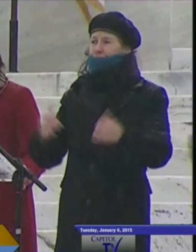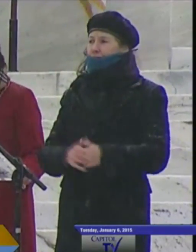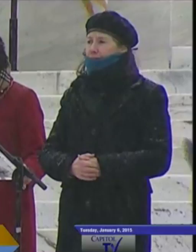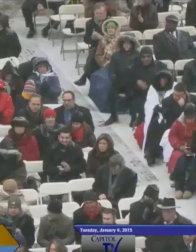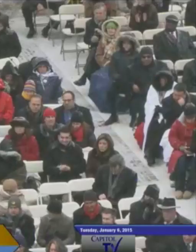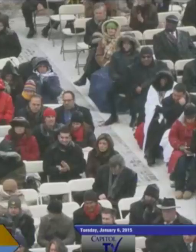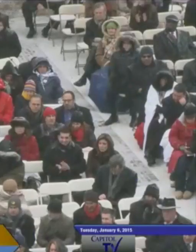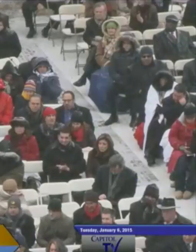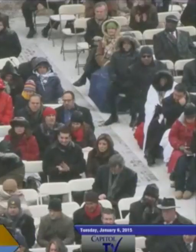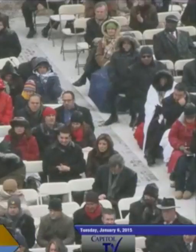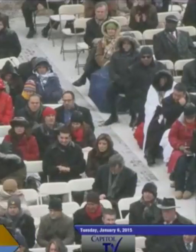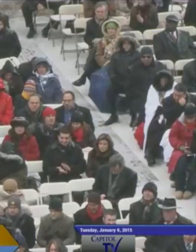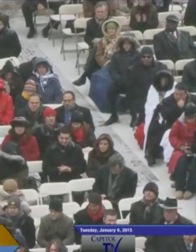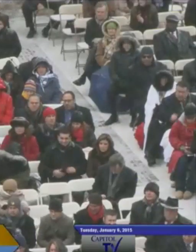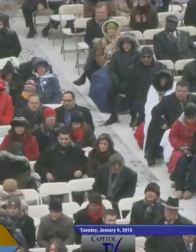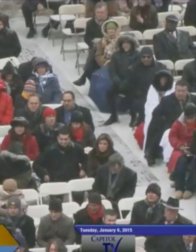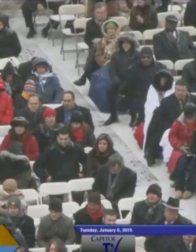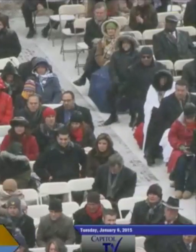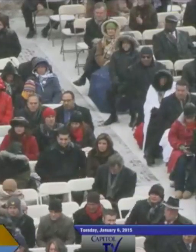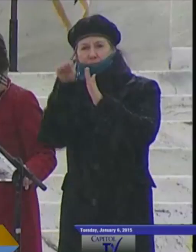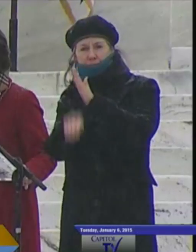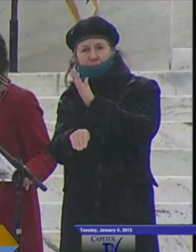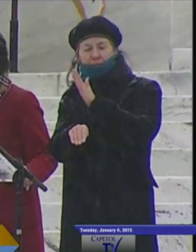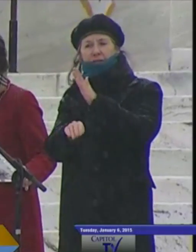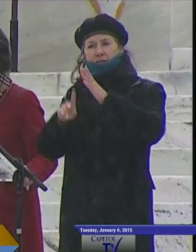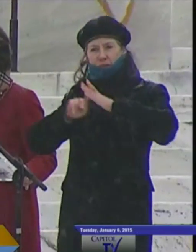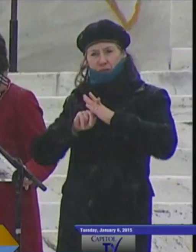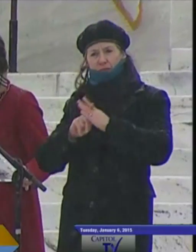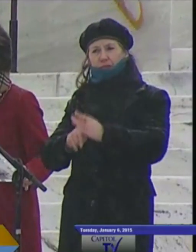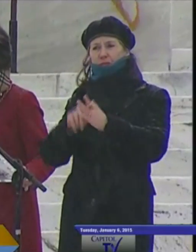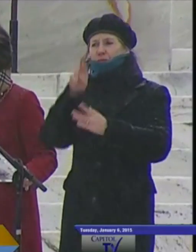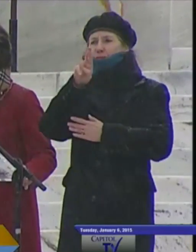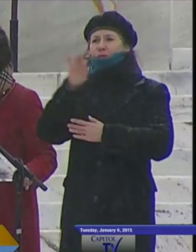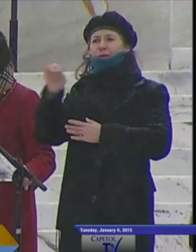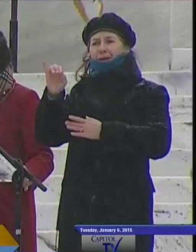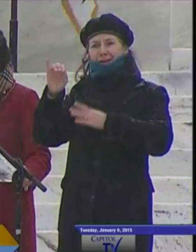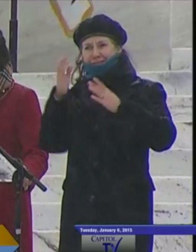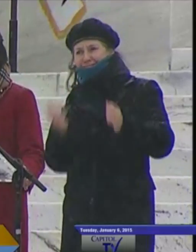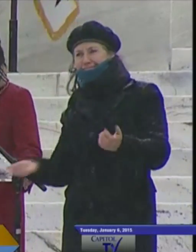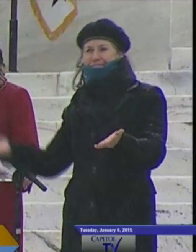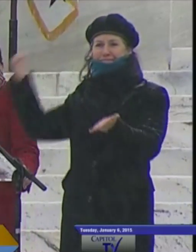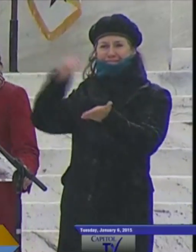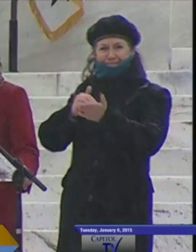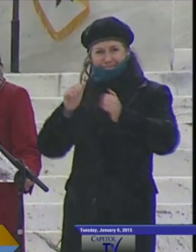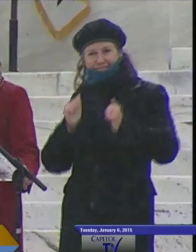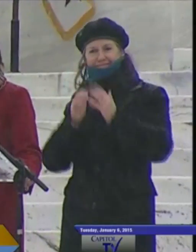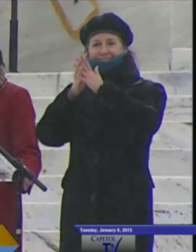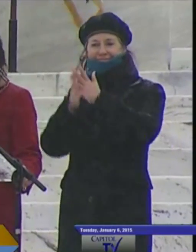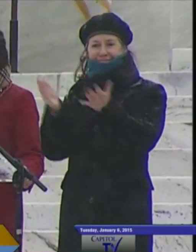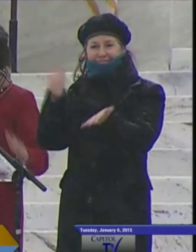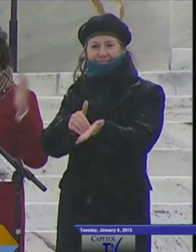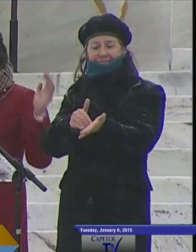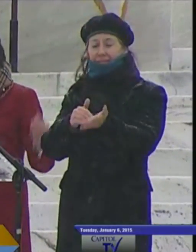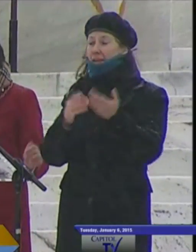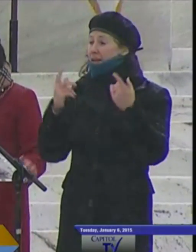It's time to stop our decline and to ignite a Rhode Island comeback. It's not something that's